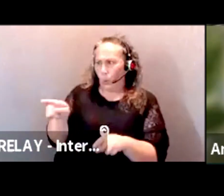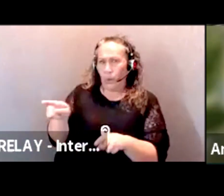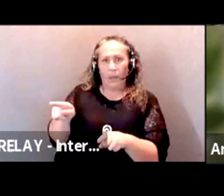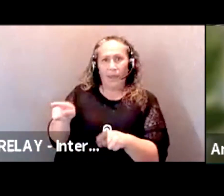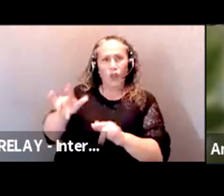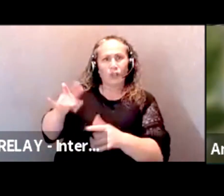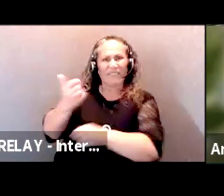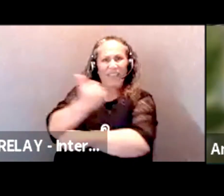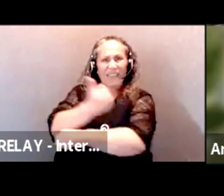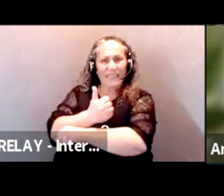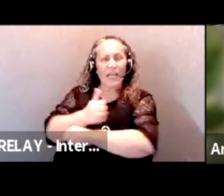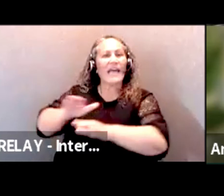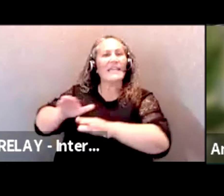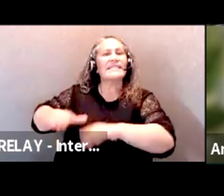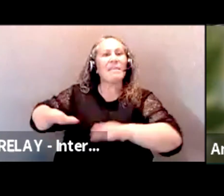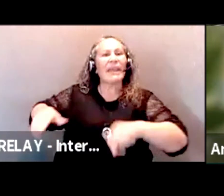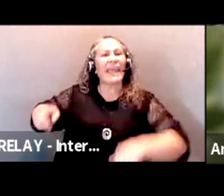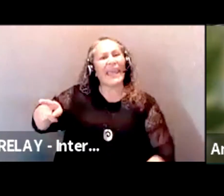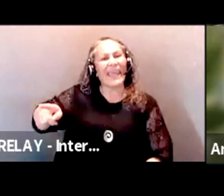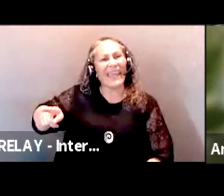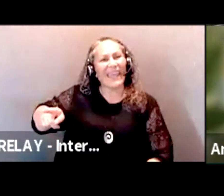than the age of 11, for example.